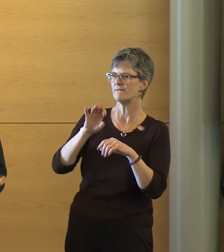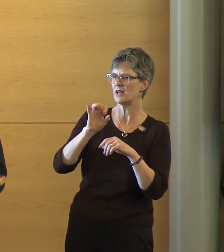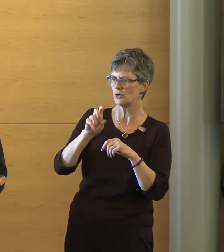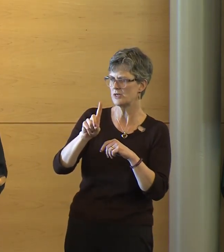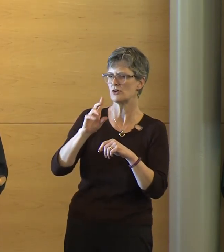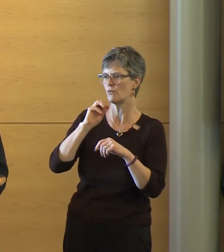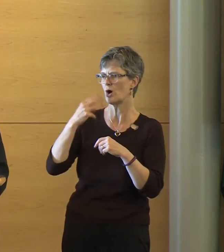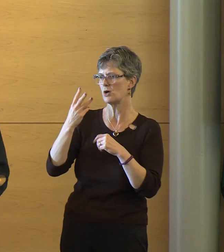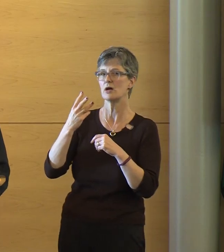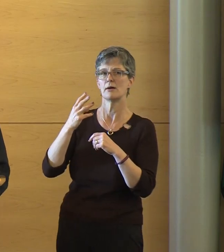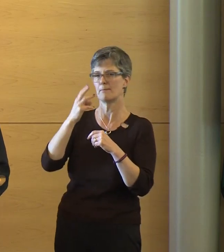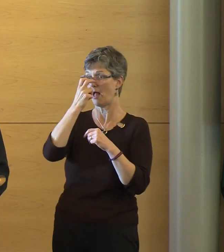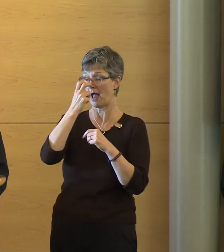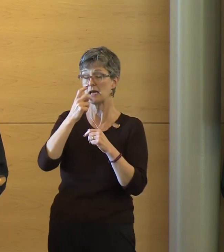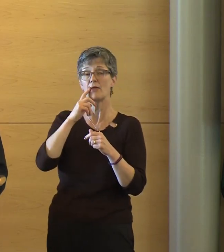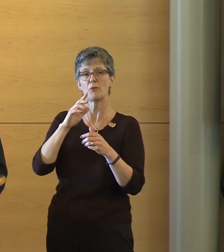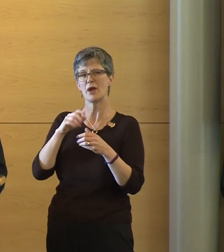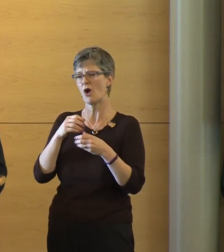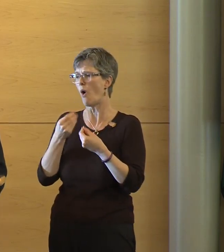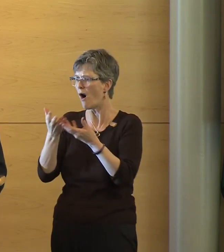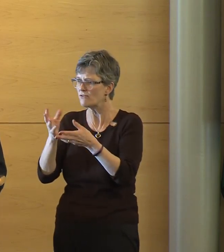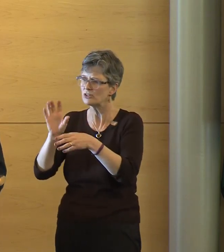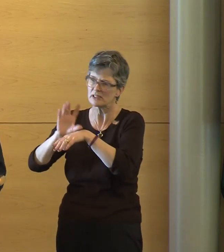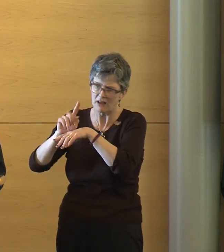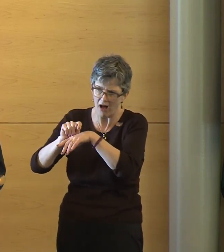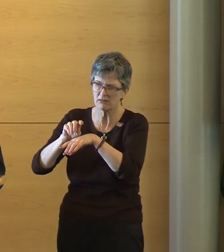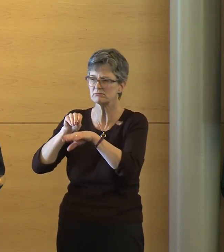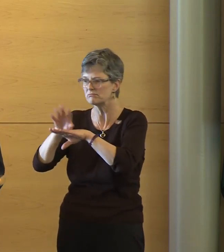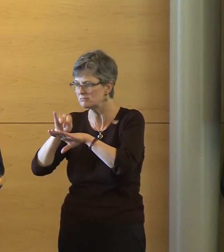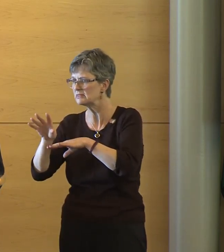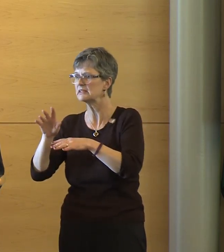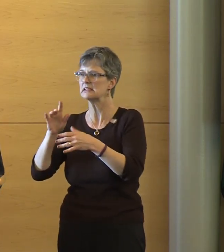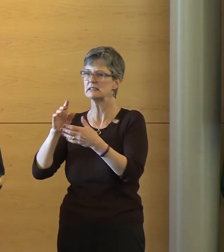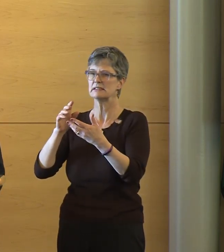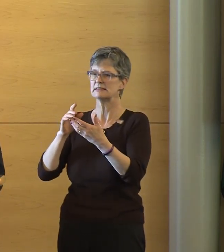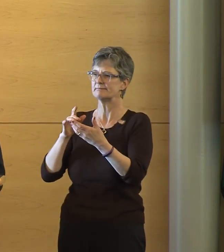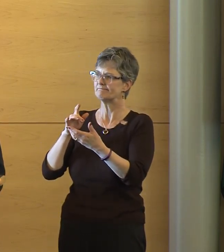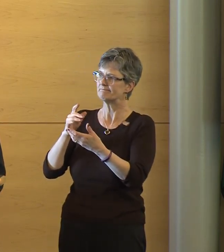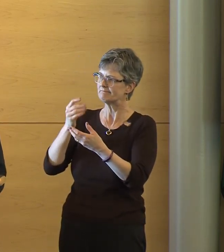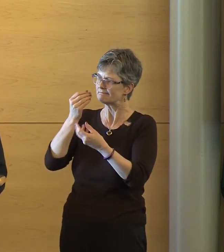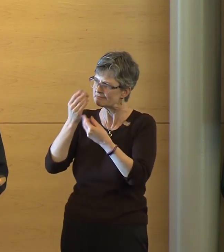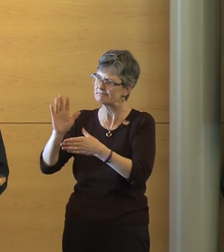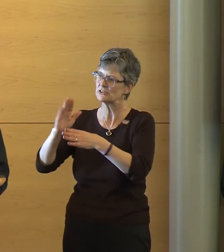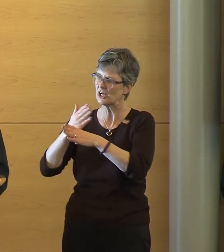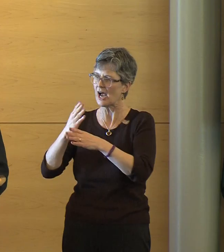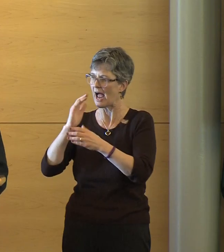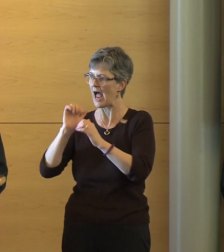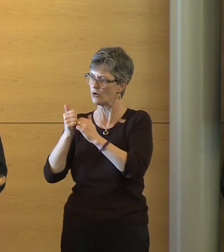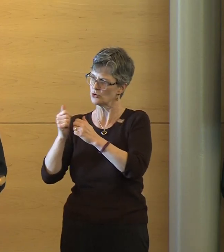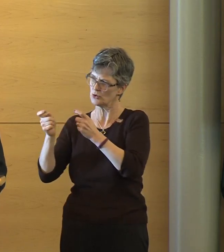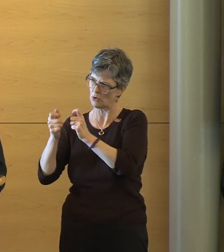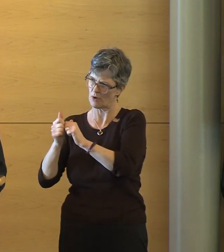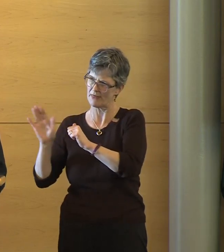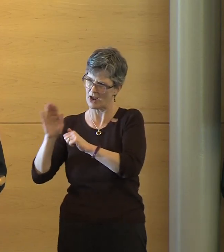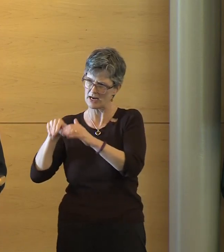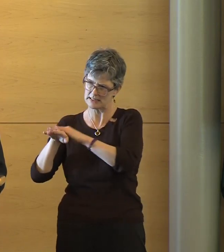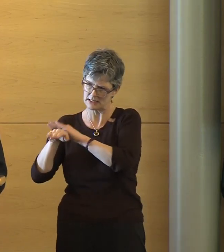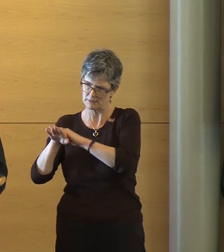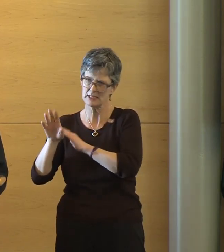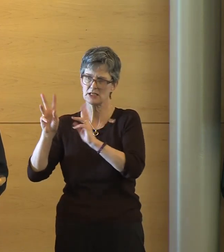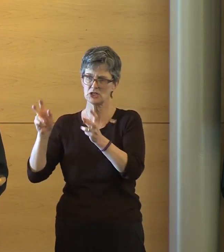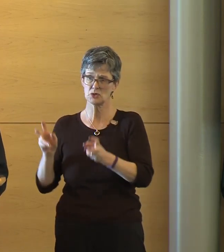Hi, my name is Marcy Carpenter. I'm the president of the National Federation of the Blind of Washington. The National Federation of the Blind offers a lot